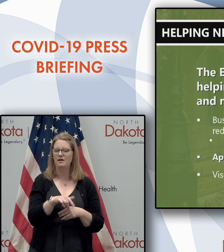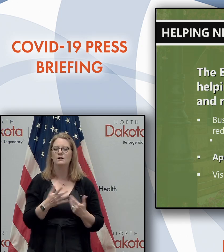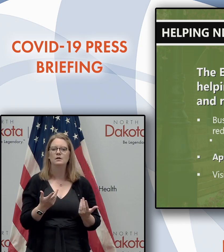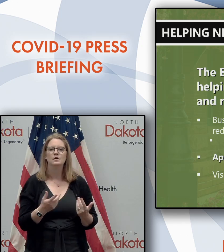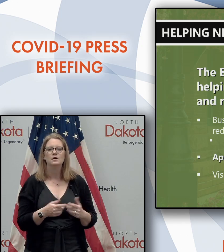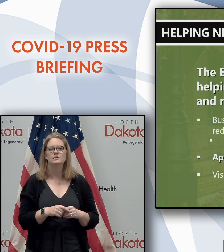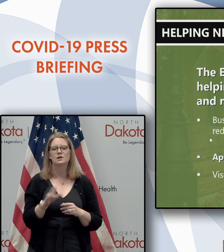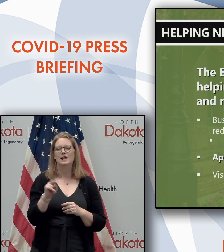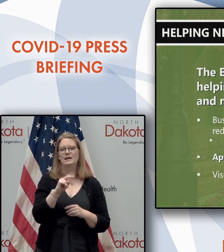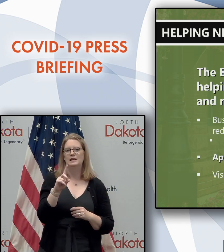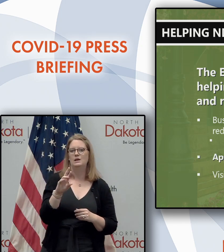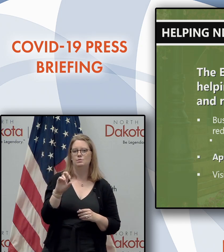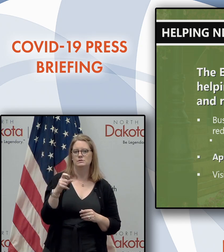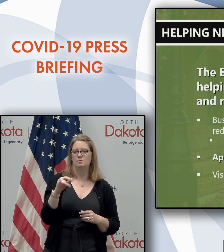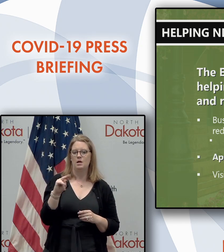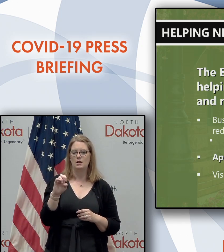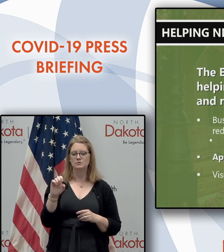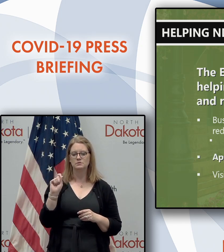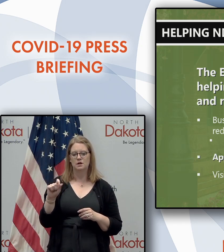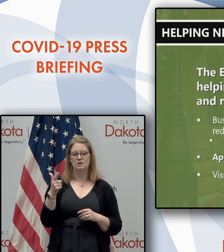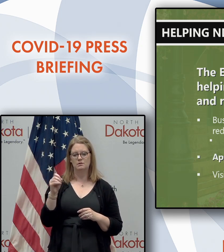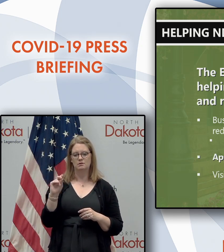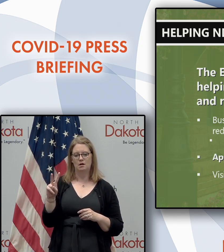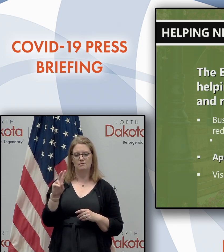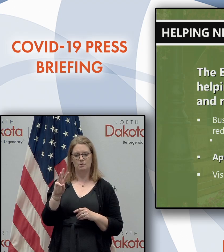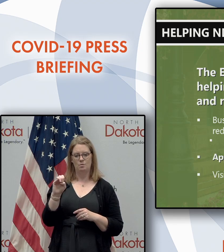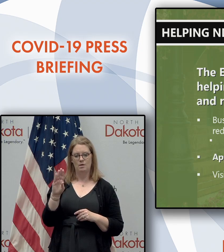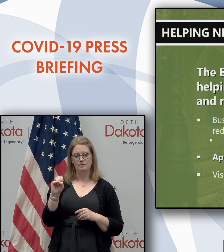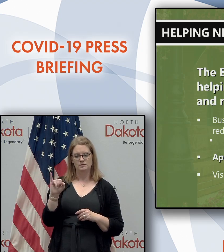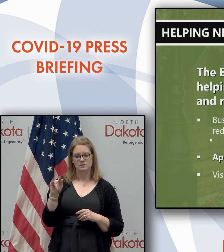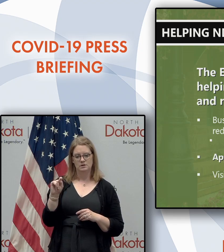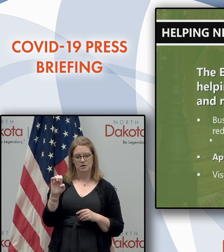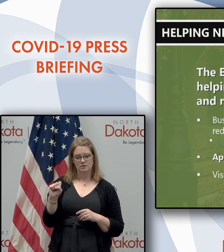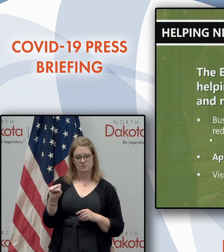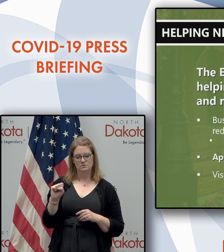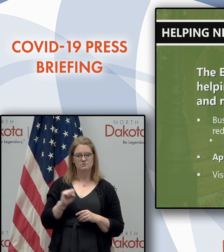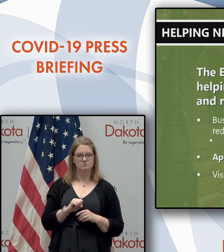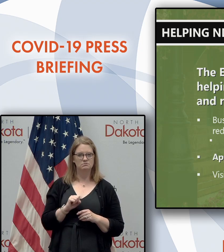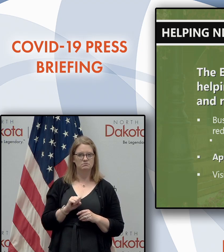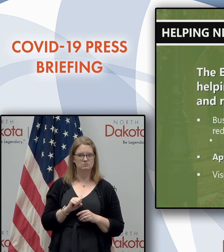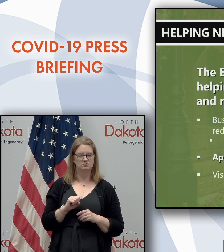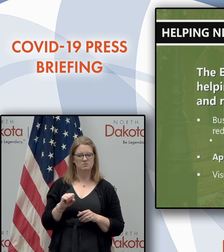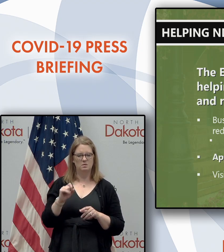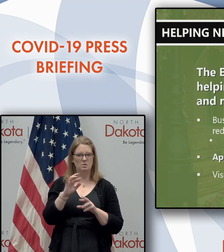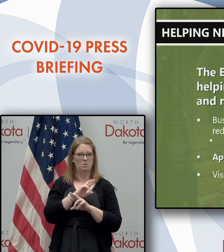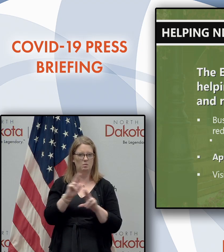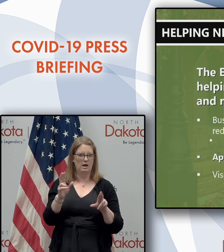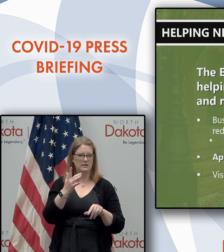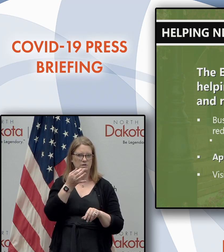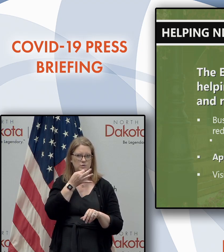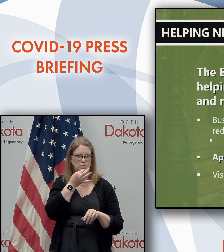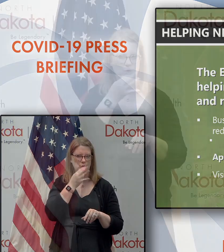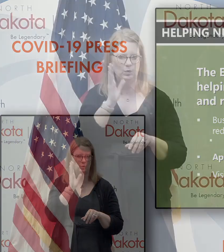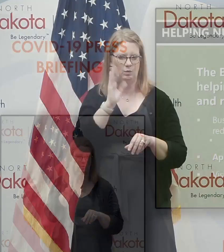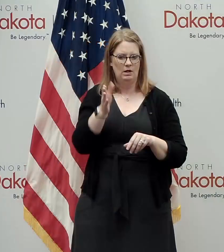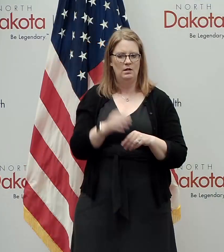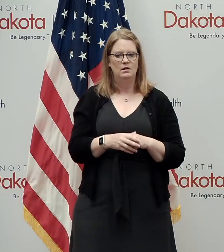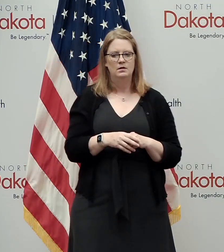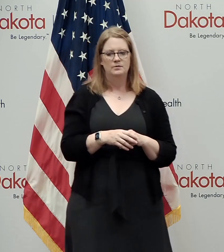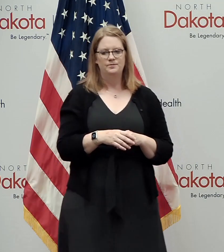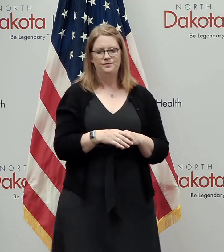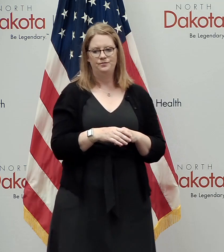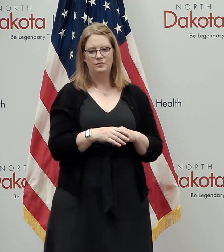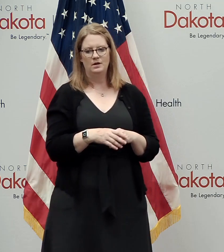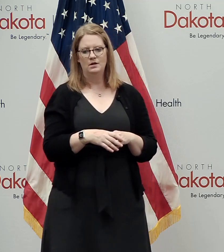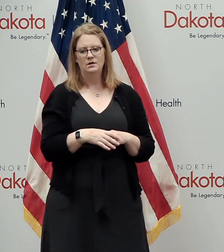or the ndresponse.gov websites as that continues to get ready to be launched. Next topic is